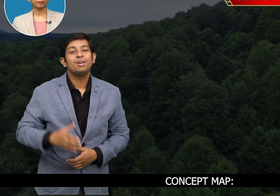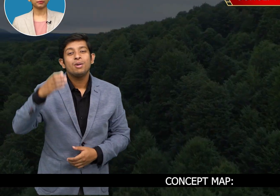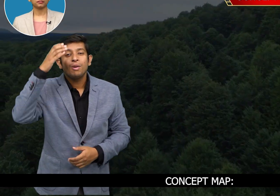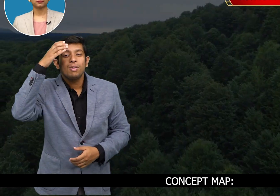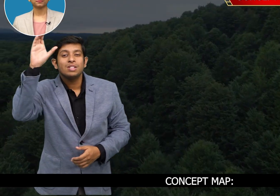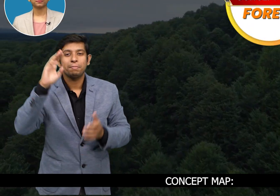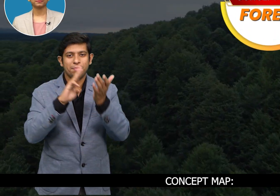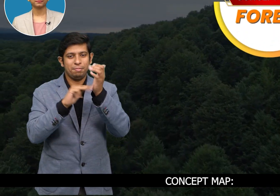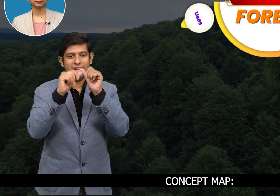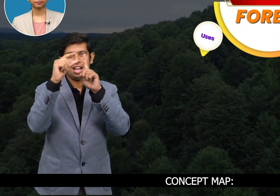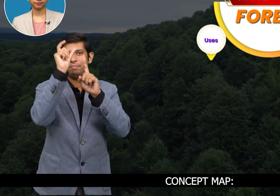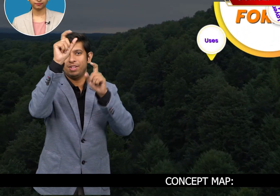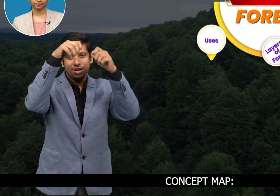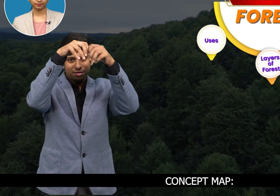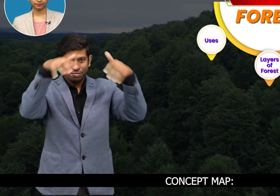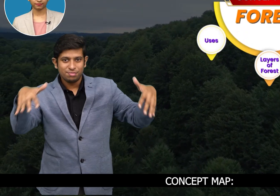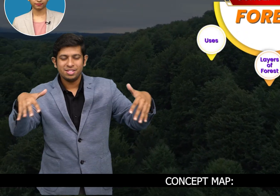Concept map.